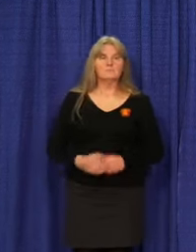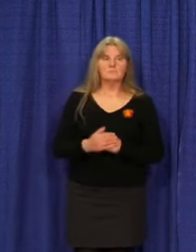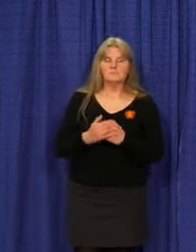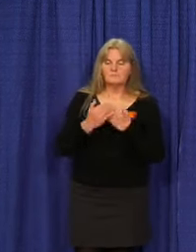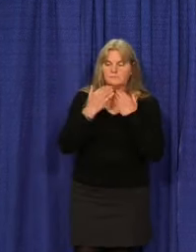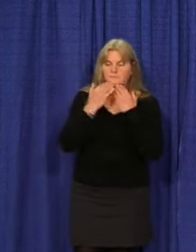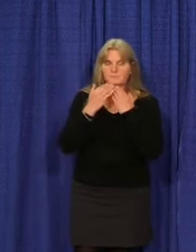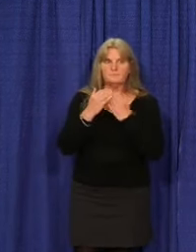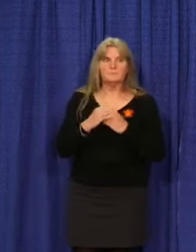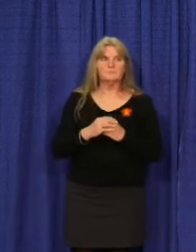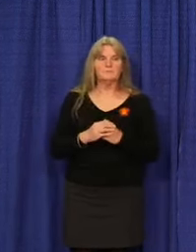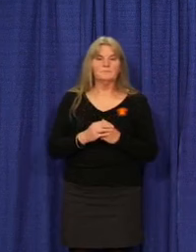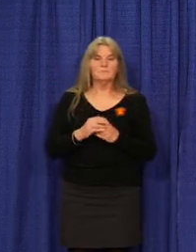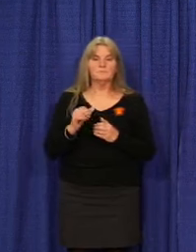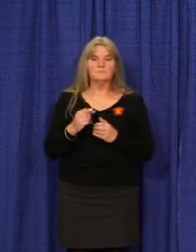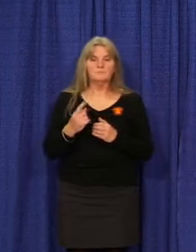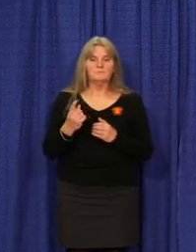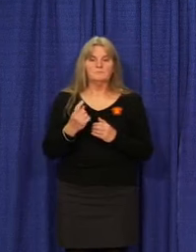Prochaine question, Claudienne.